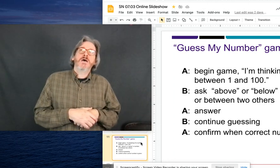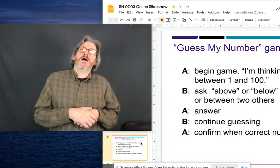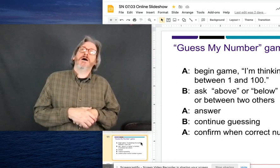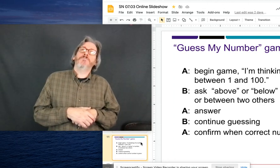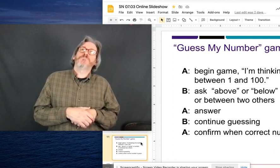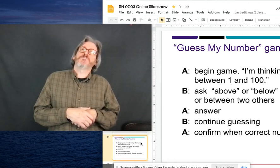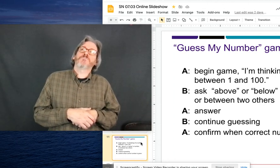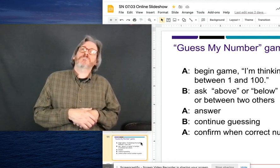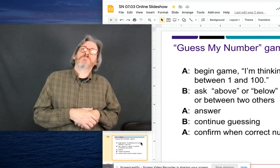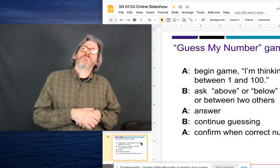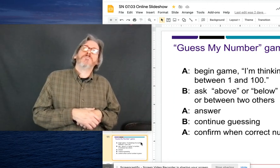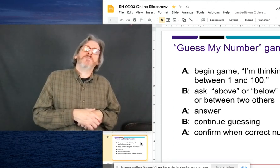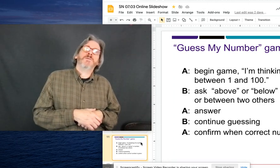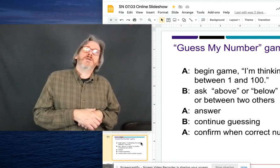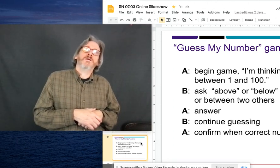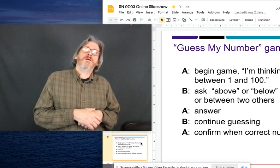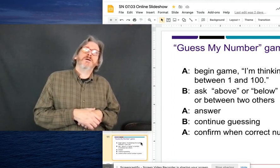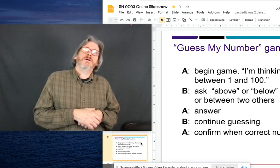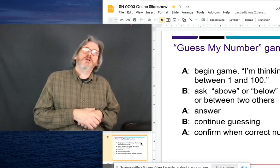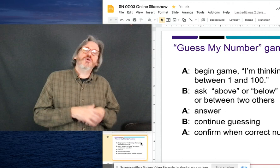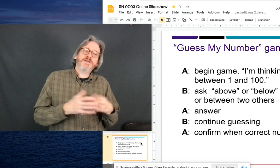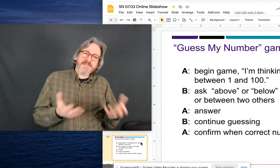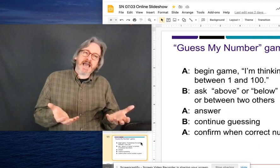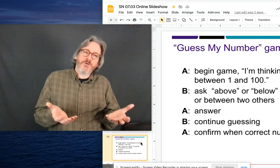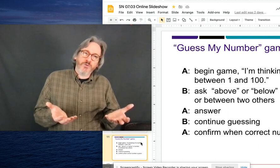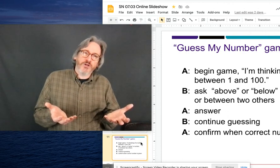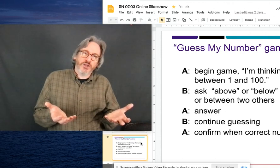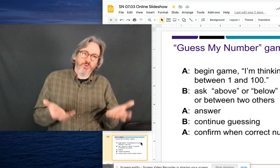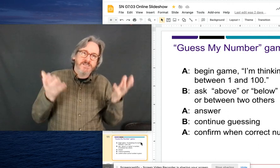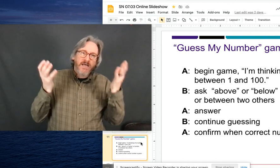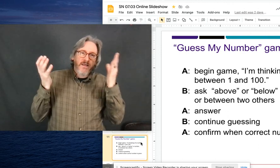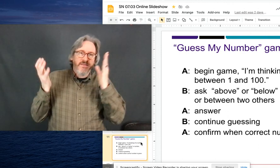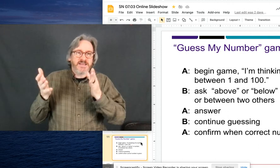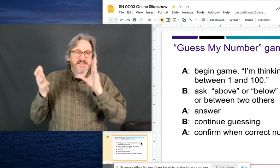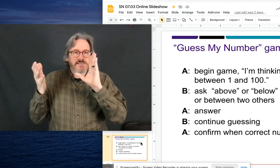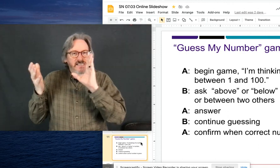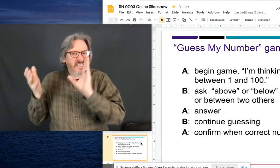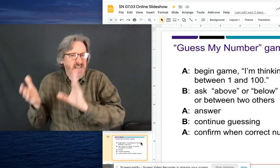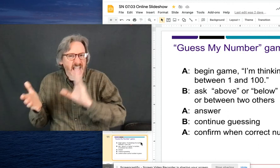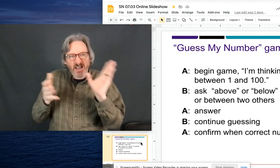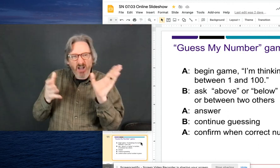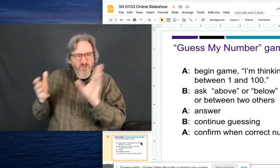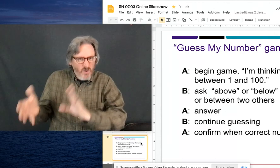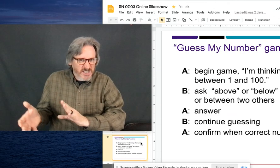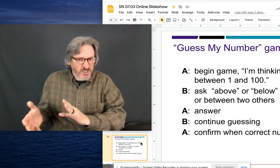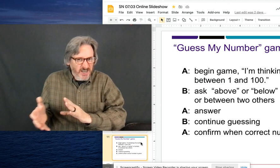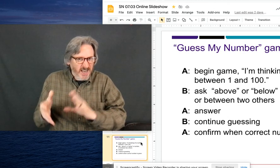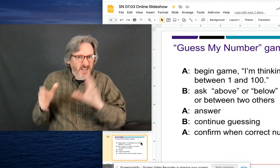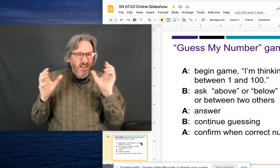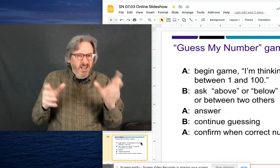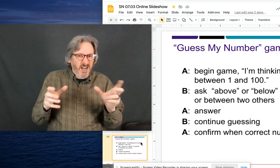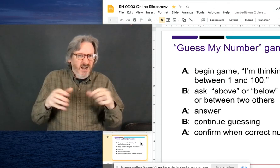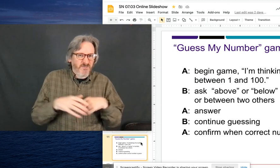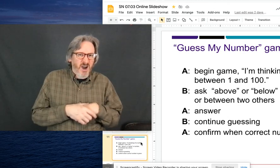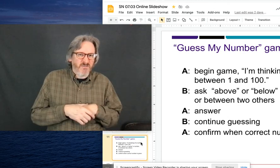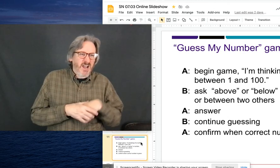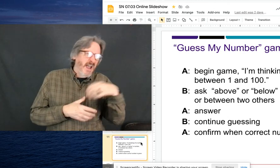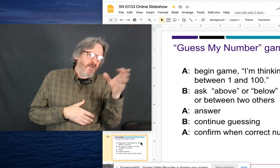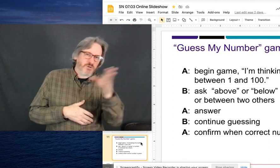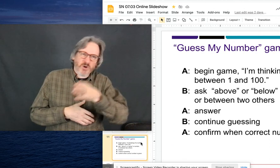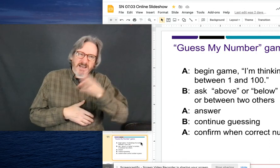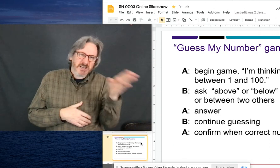play the game, except I'm not going to. So do it on your own. There's videos here, examples from the book, to watch